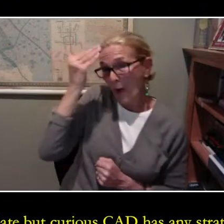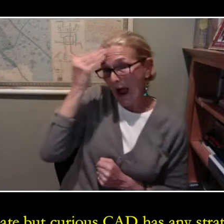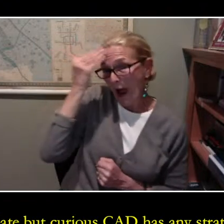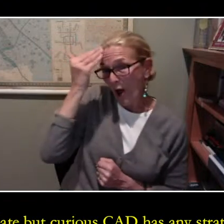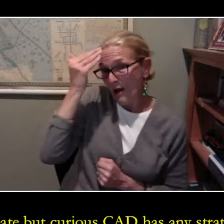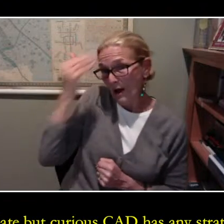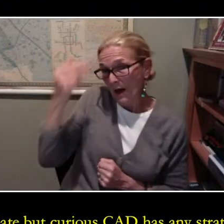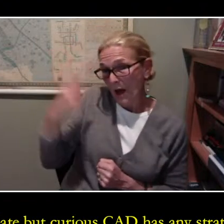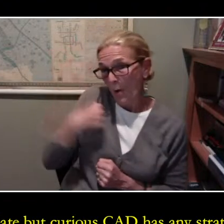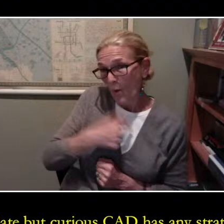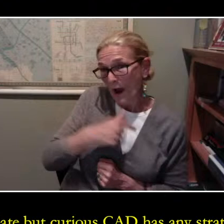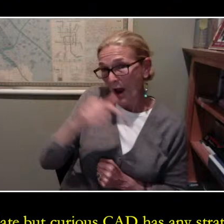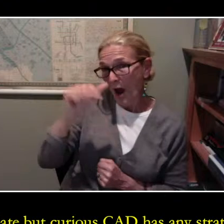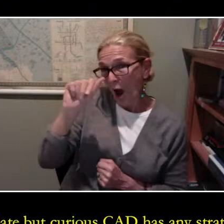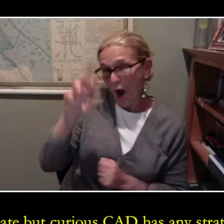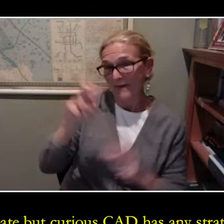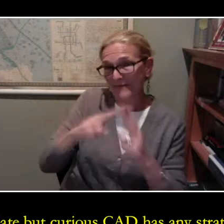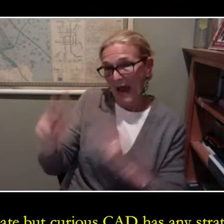it's a tough question.